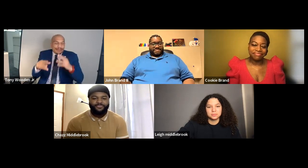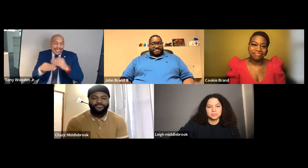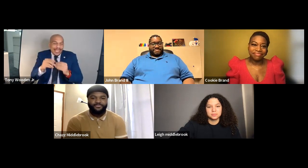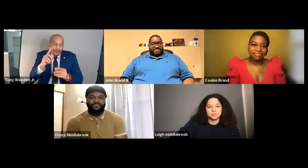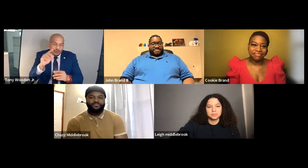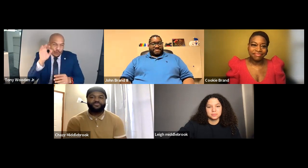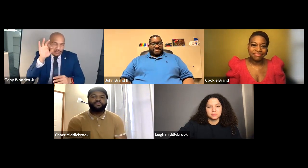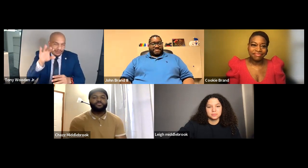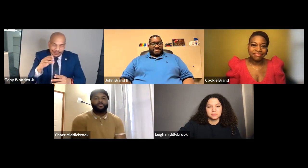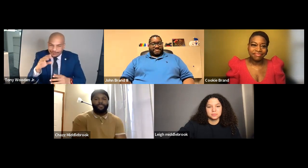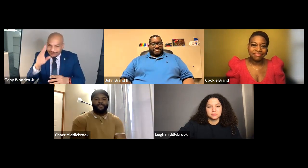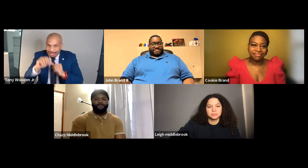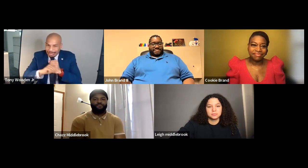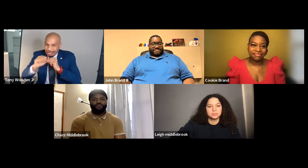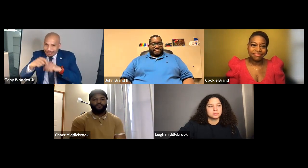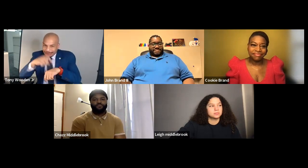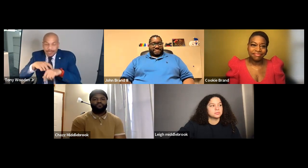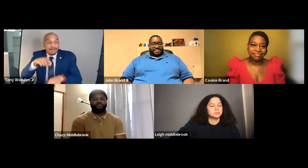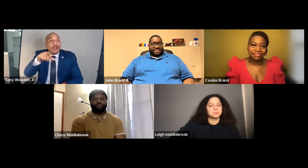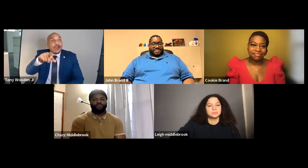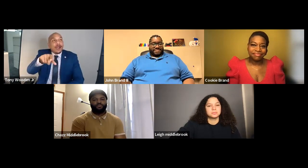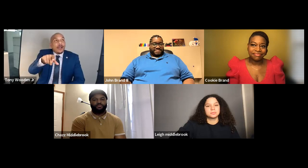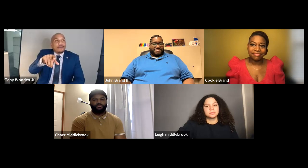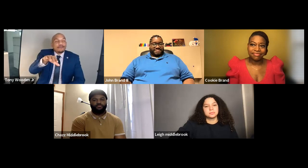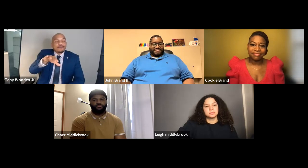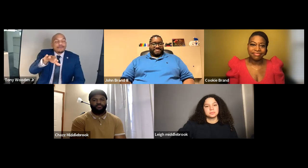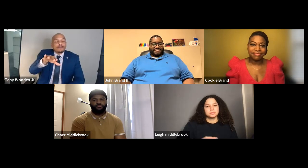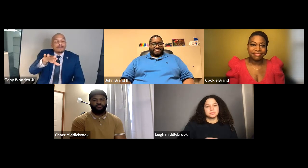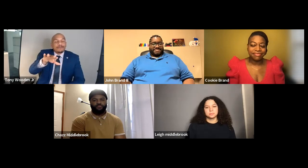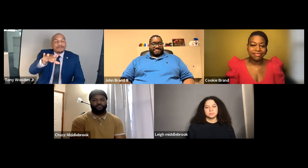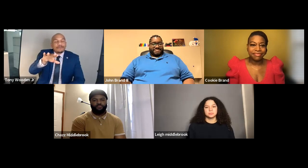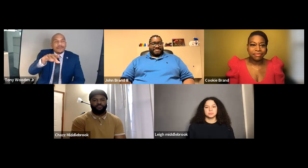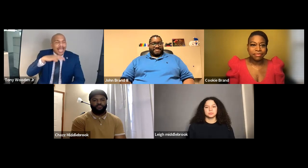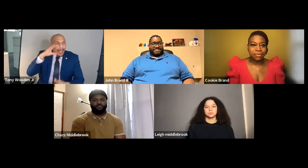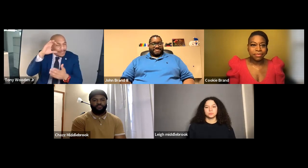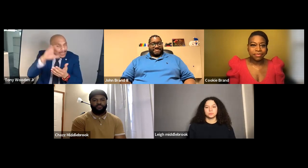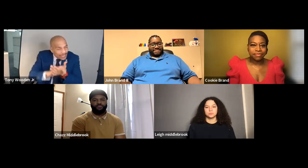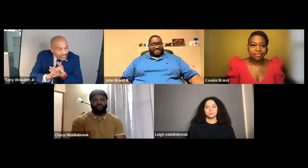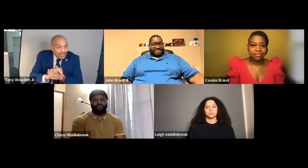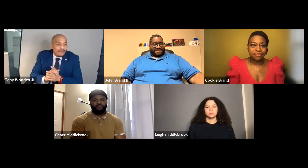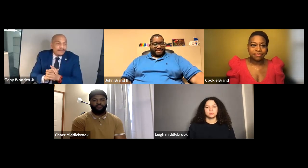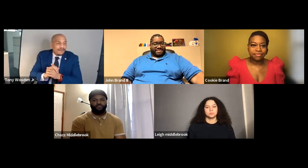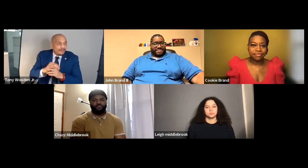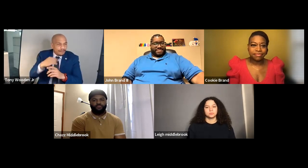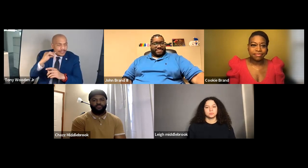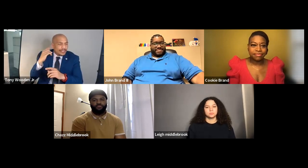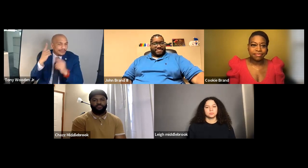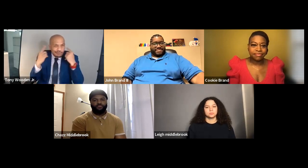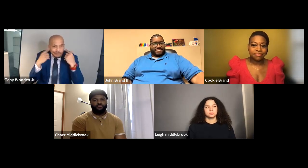the time. I can vouch for that. Yeah, it's just, I don't want to go on and on with, we're limited for time,